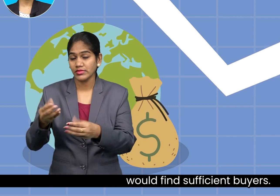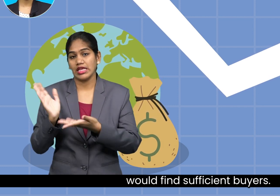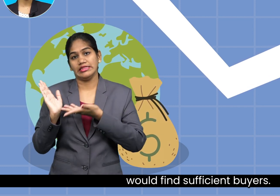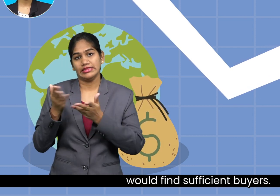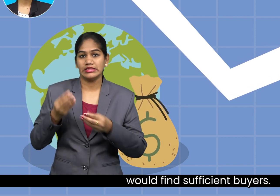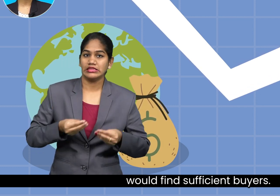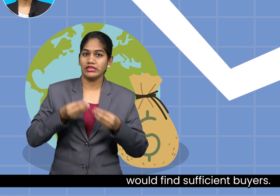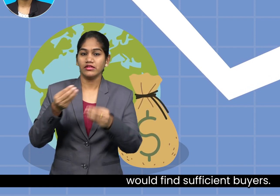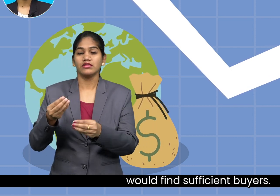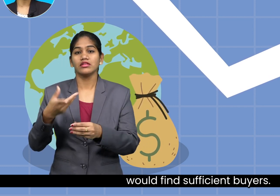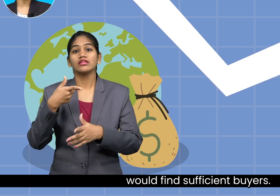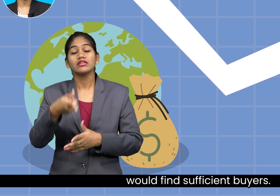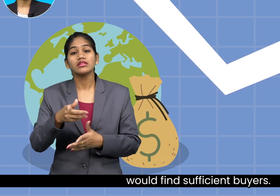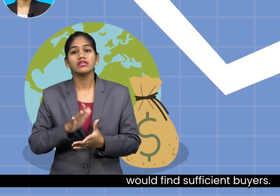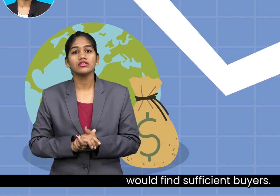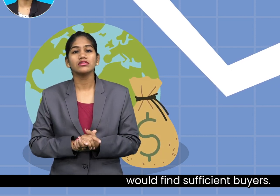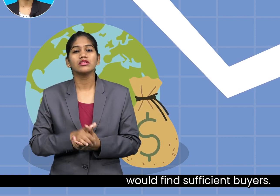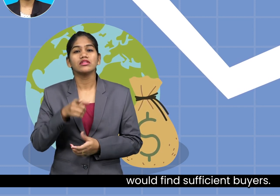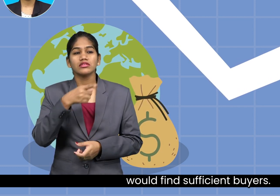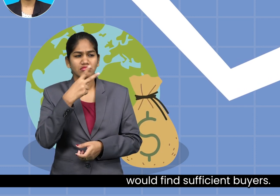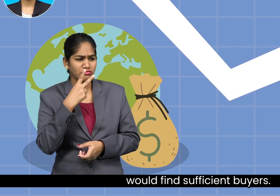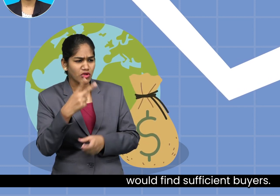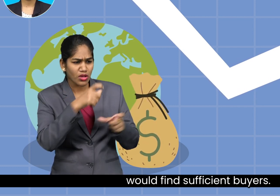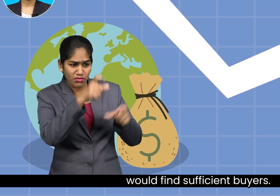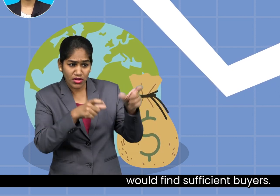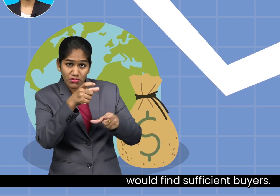would find sufficient buyers.